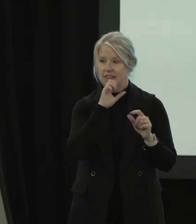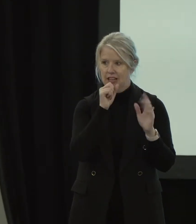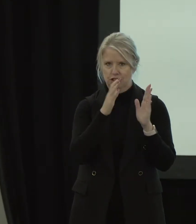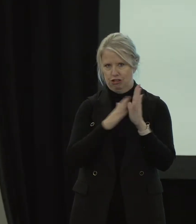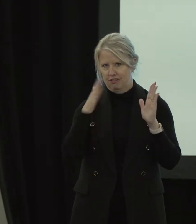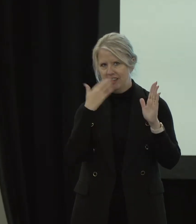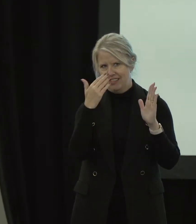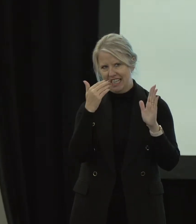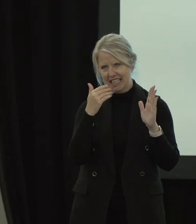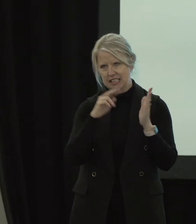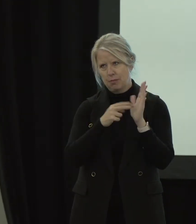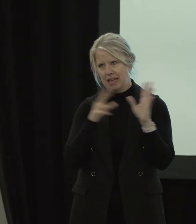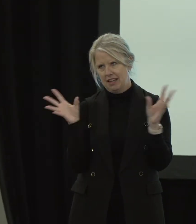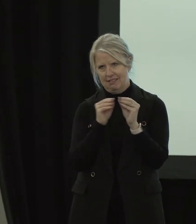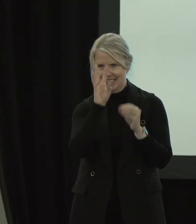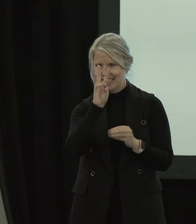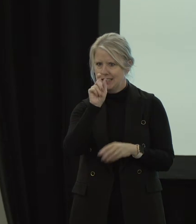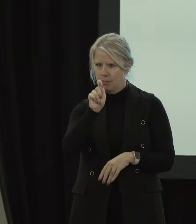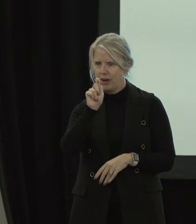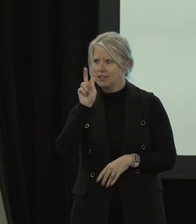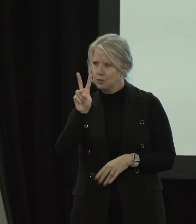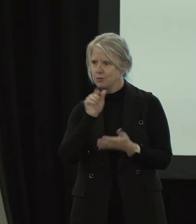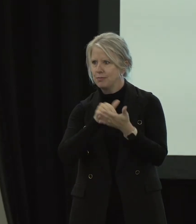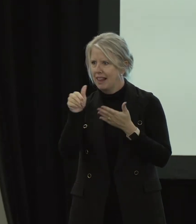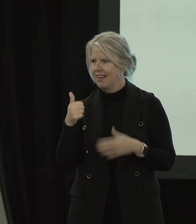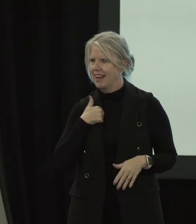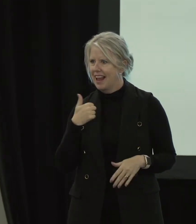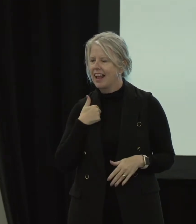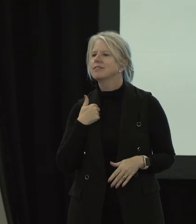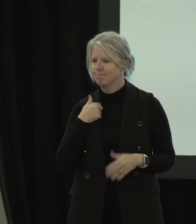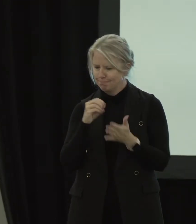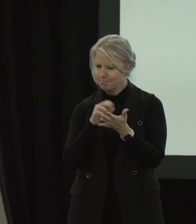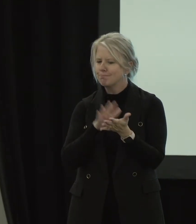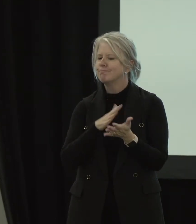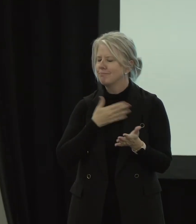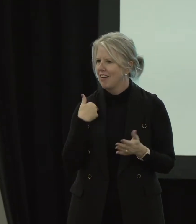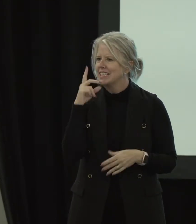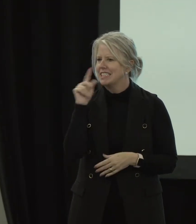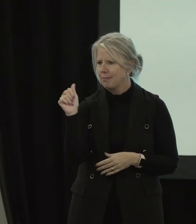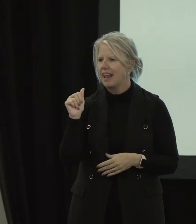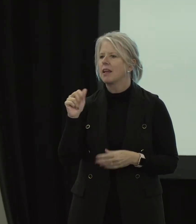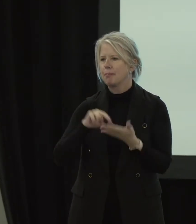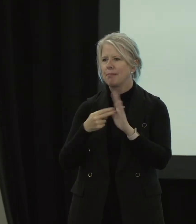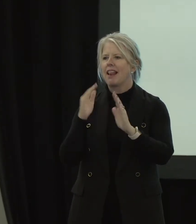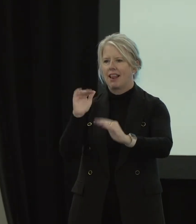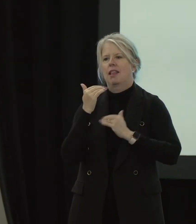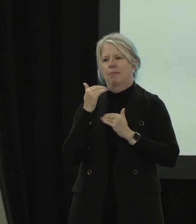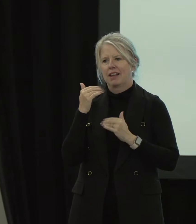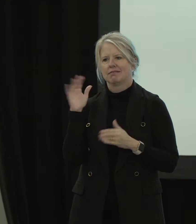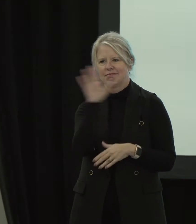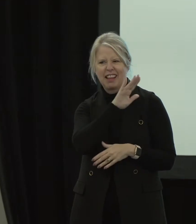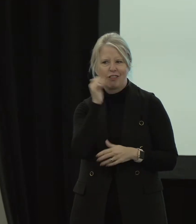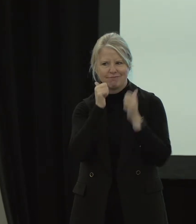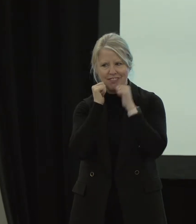that represents 6.2 million Canadians, reported having a disability that limited them in their daily